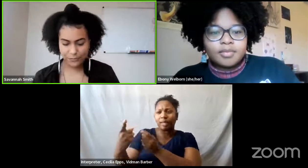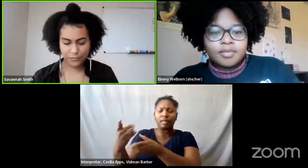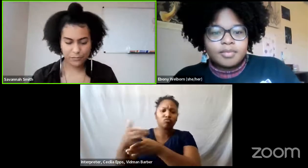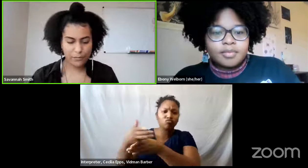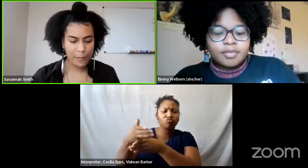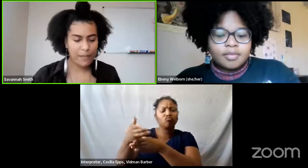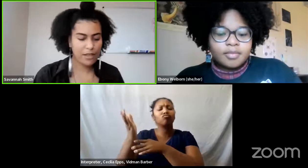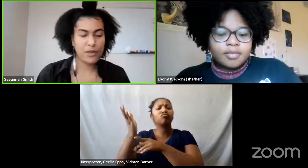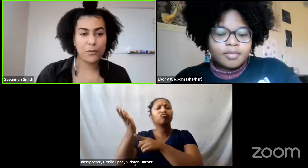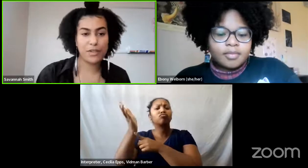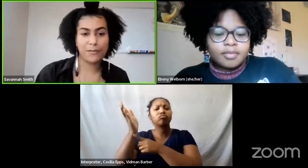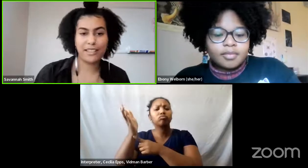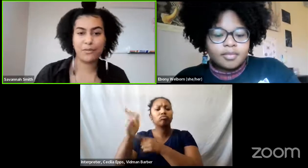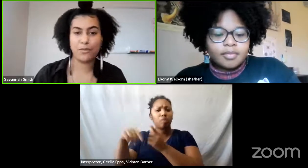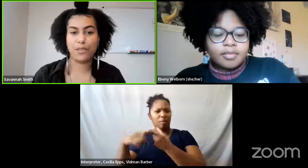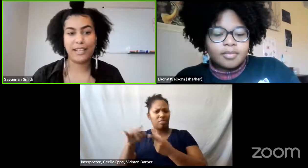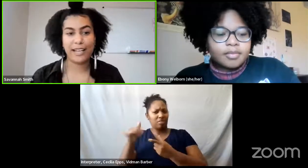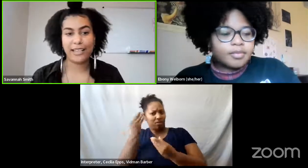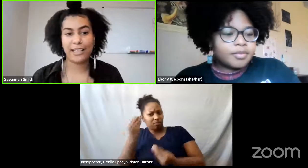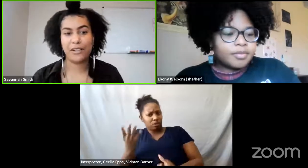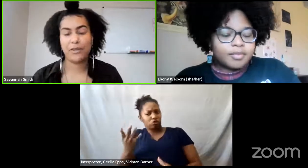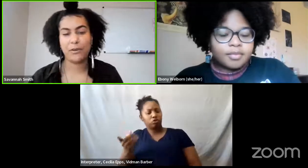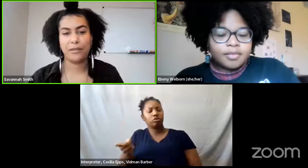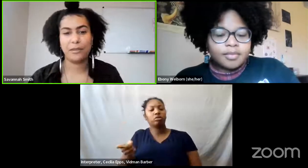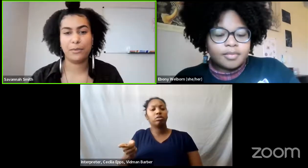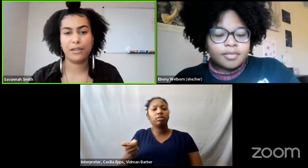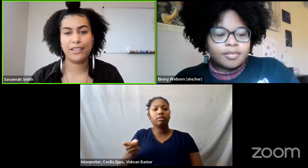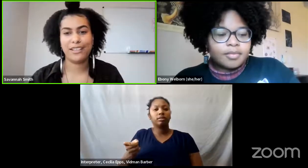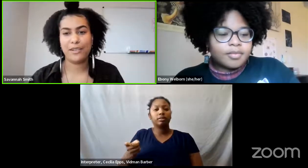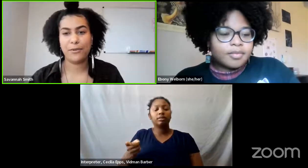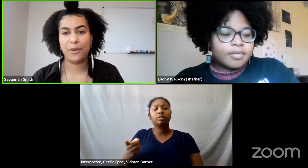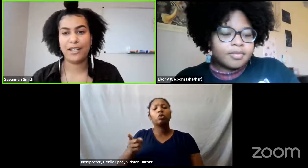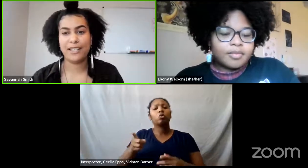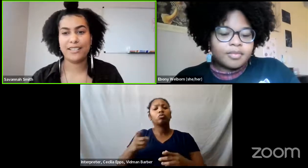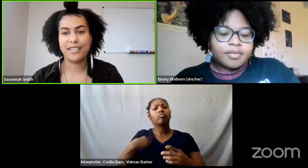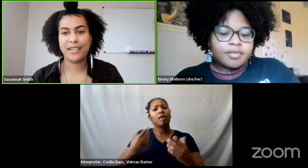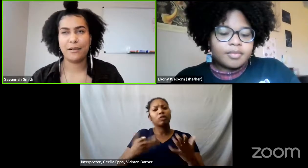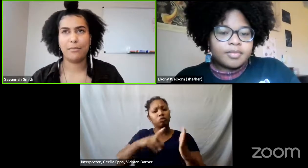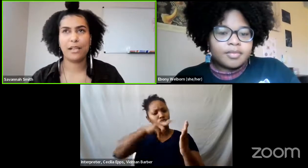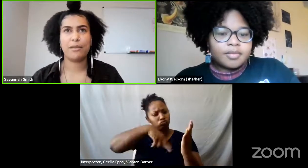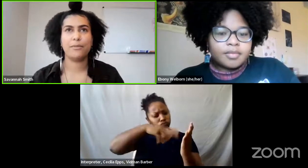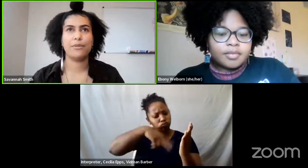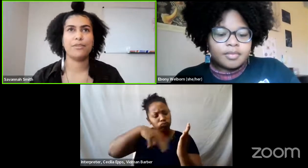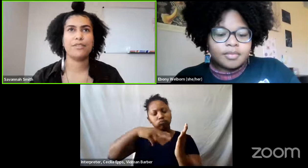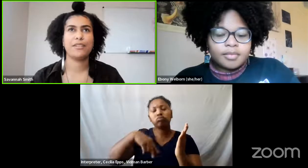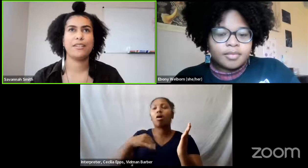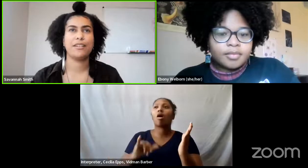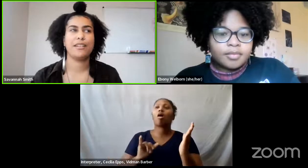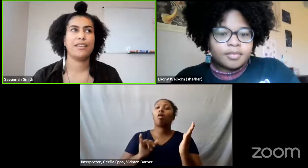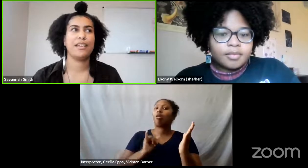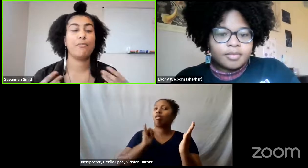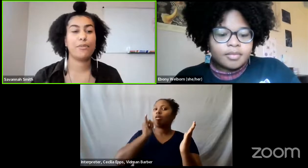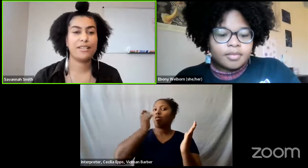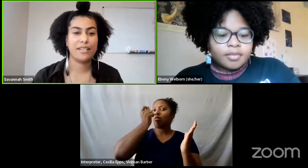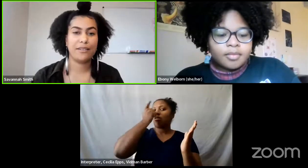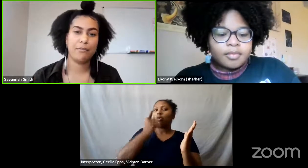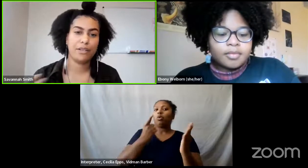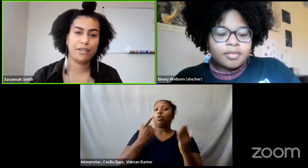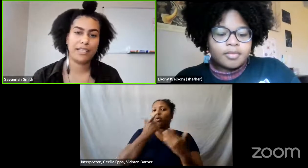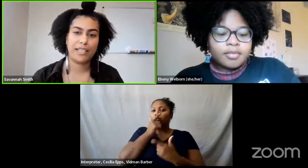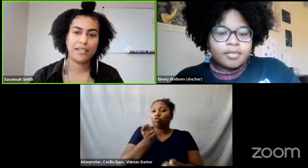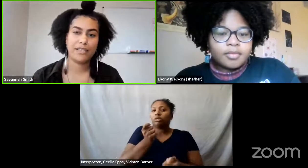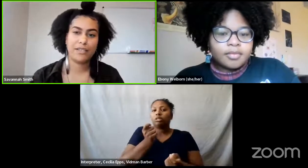But something that was really highlighted throughout the book was Black people's